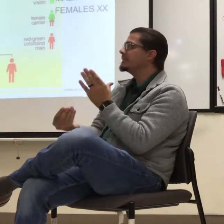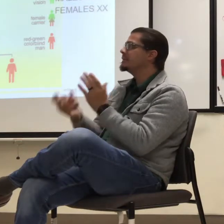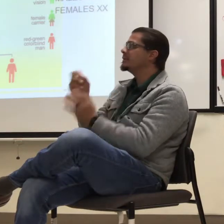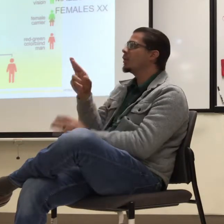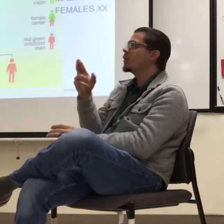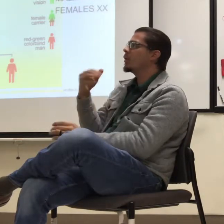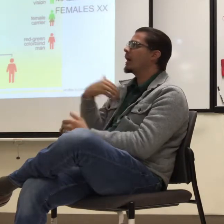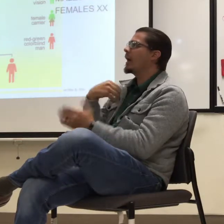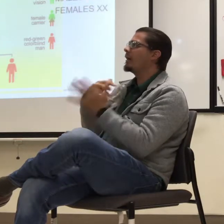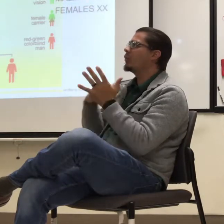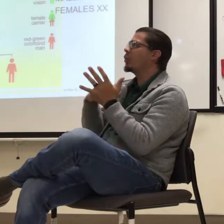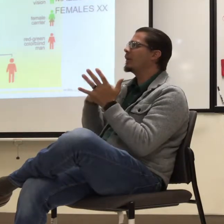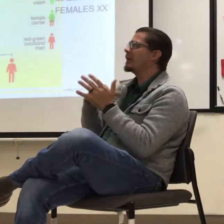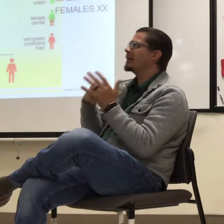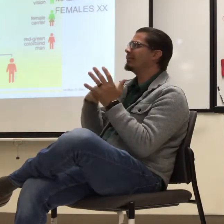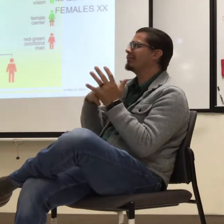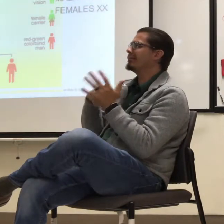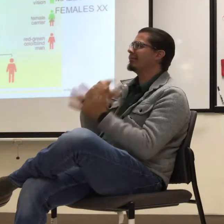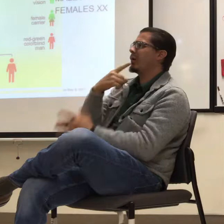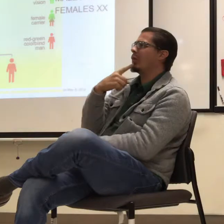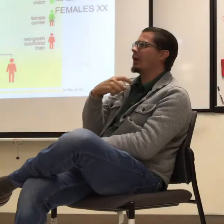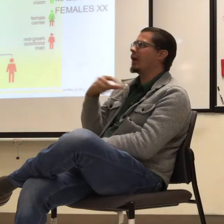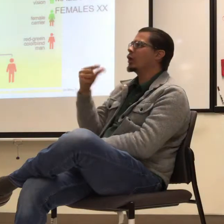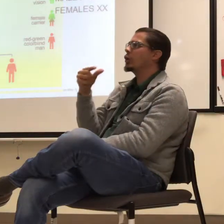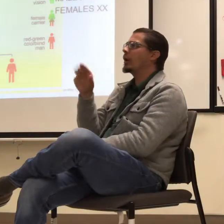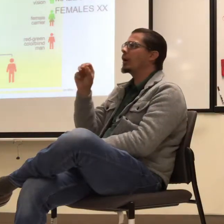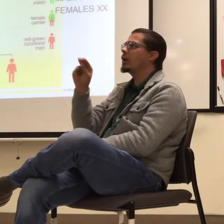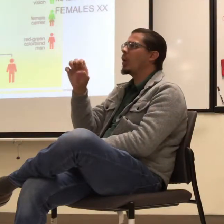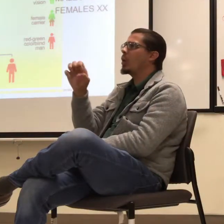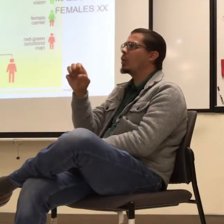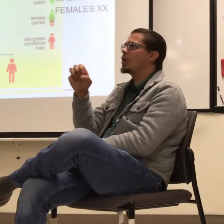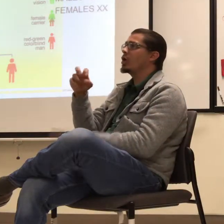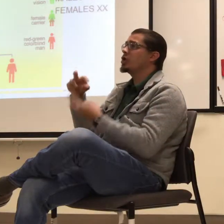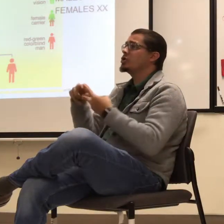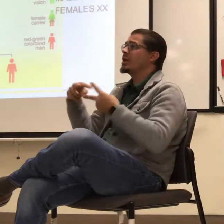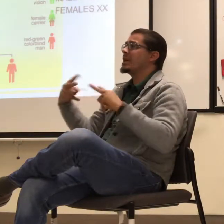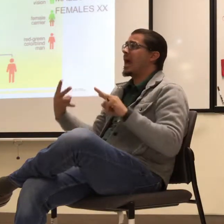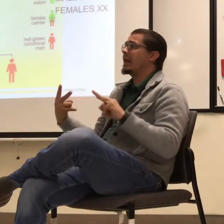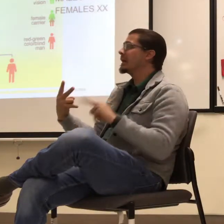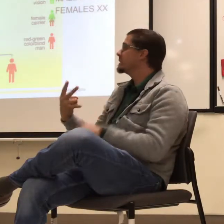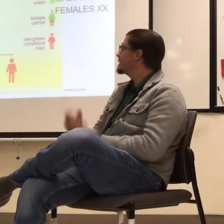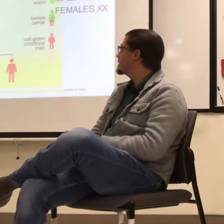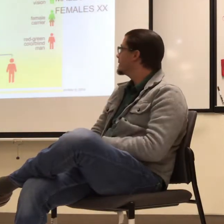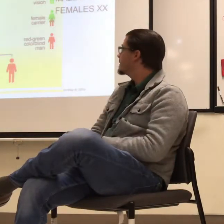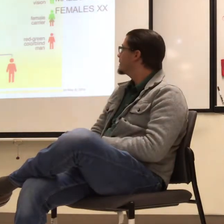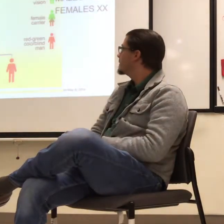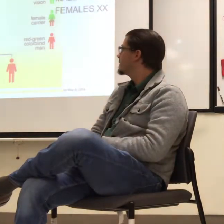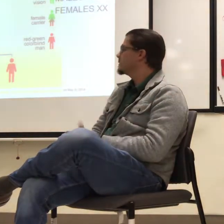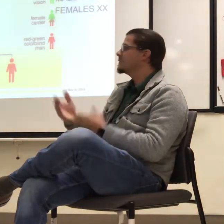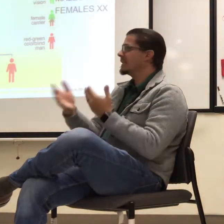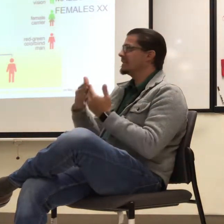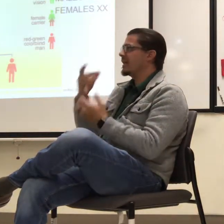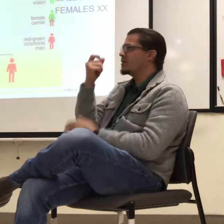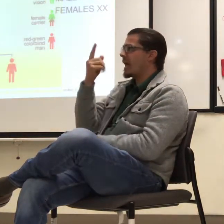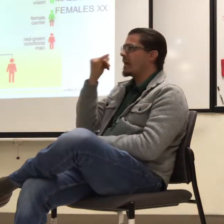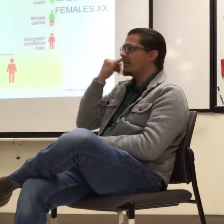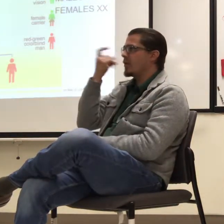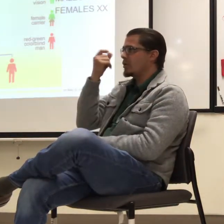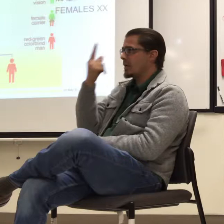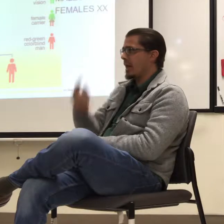have deficient red or green cone. And the genetics of it are easy to understand if you